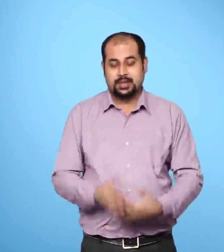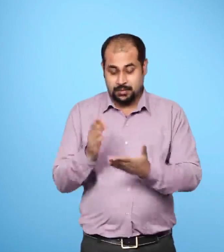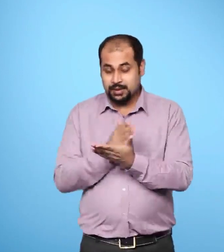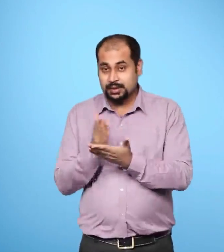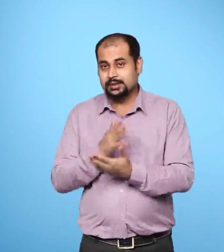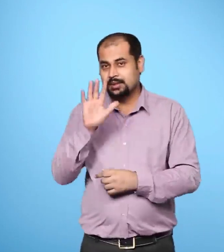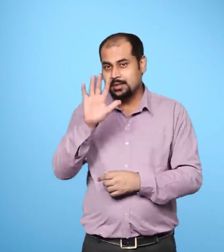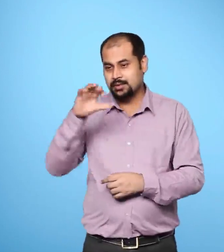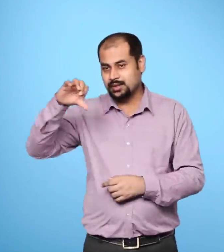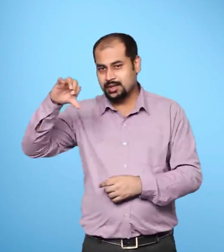Page number 59.